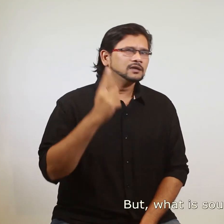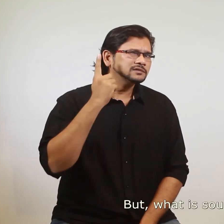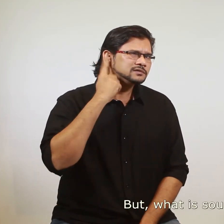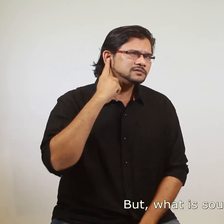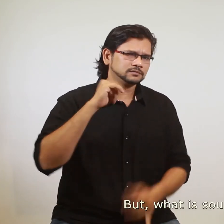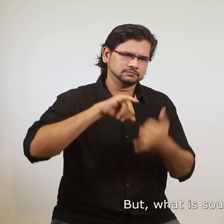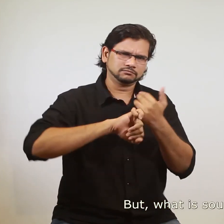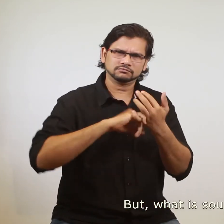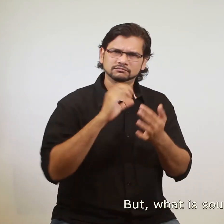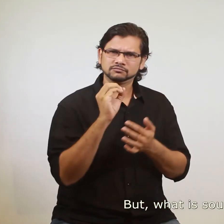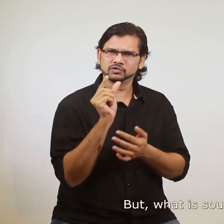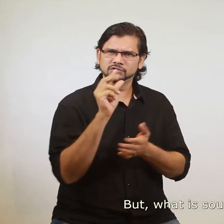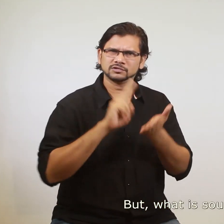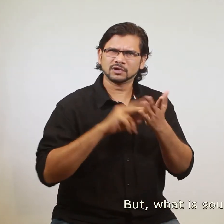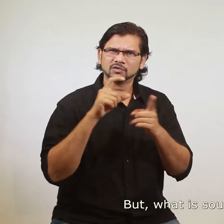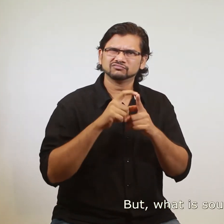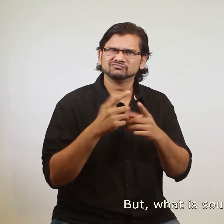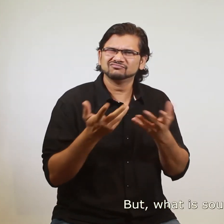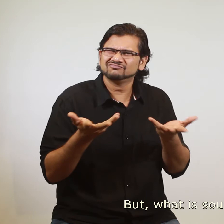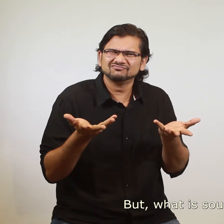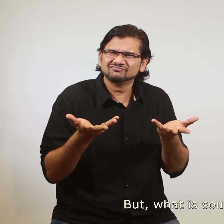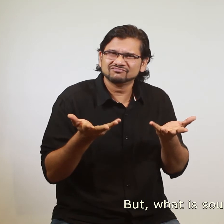But what is sound?